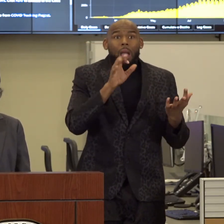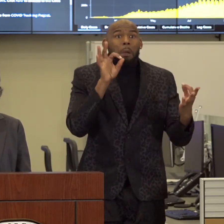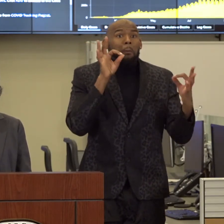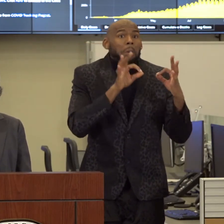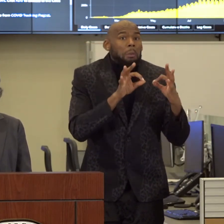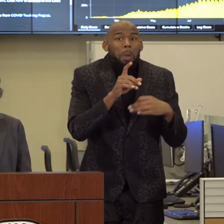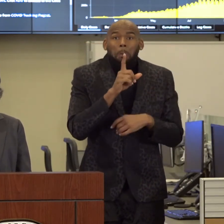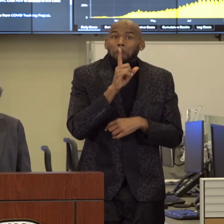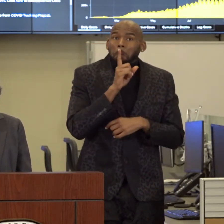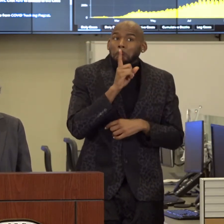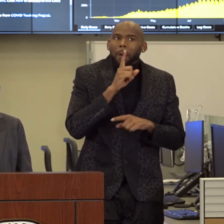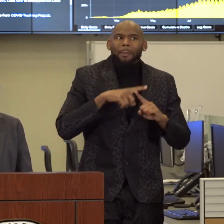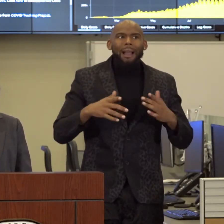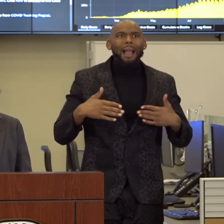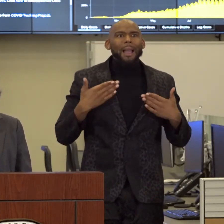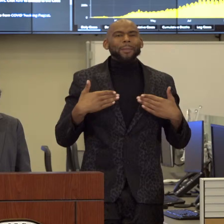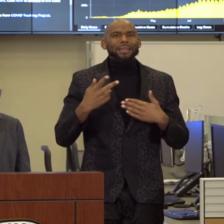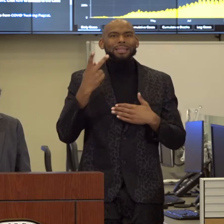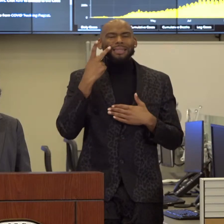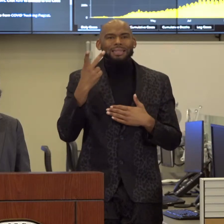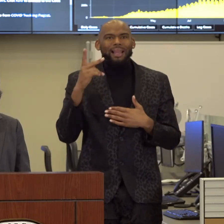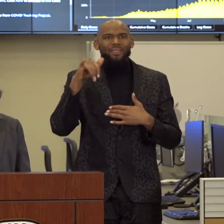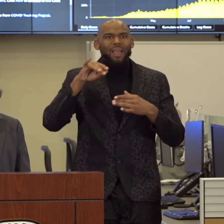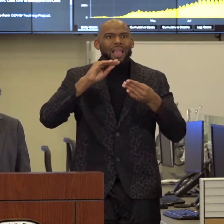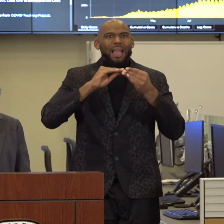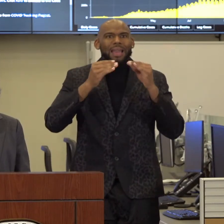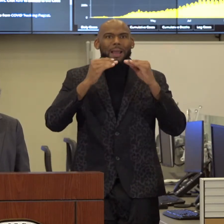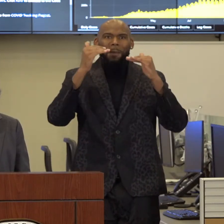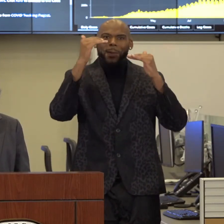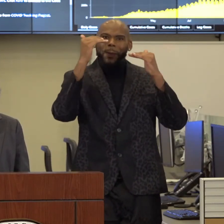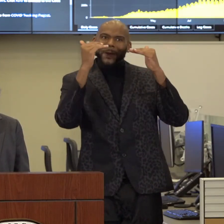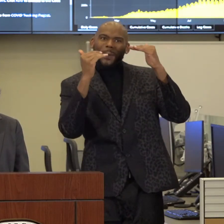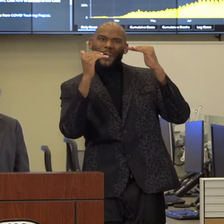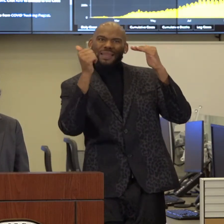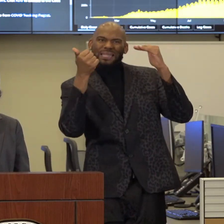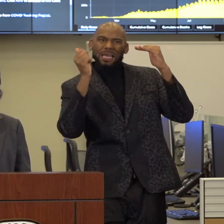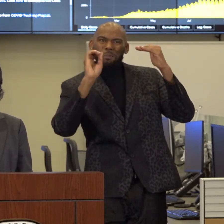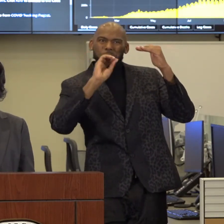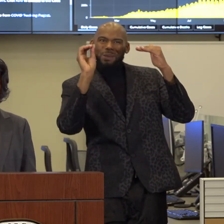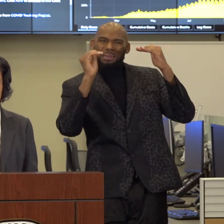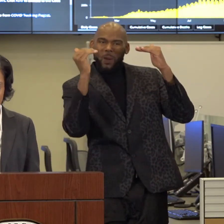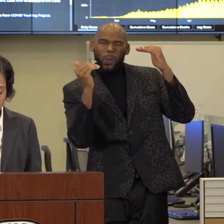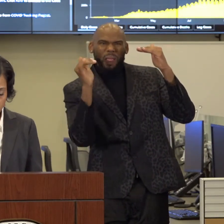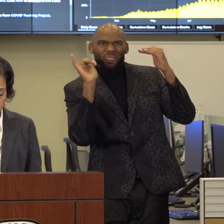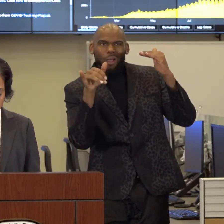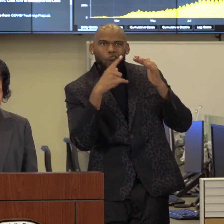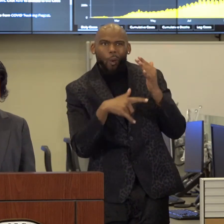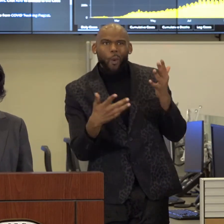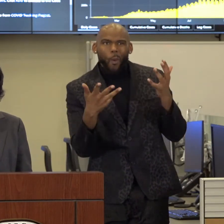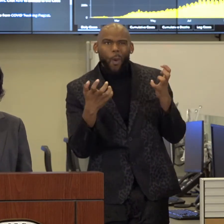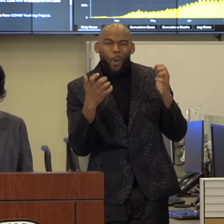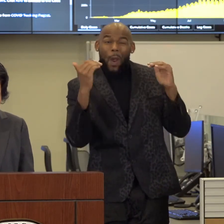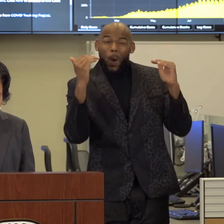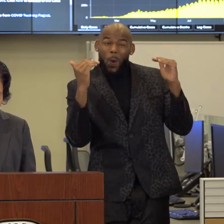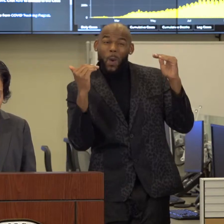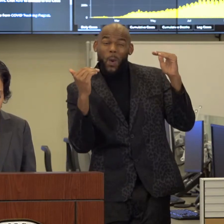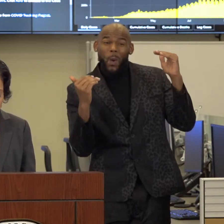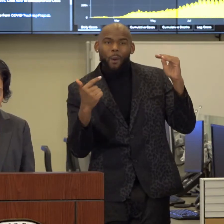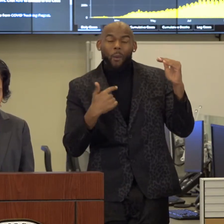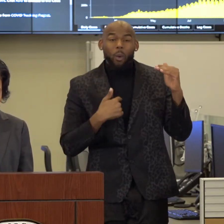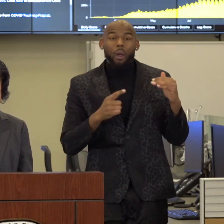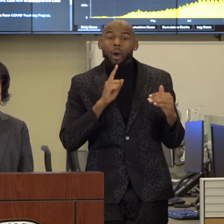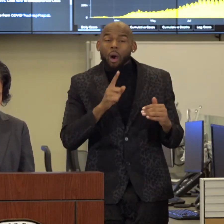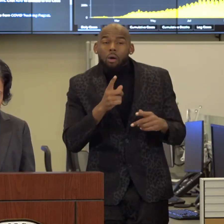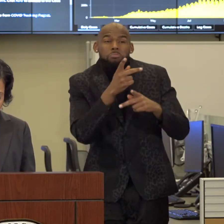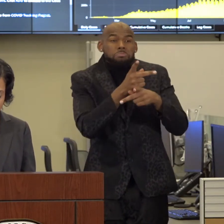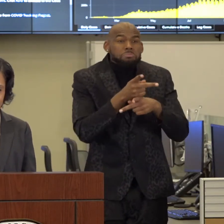really happy that we've seen it coming back below 10% is what we wanted to see. And so as a result, we are cautiously